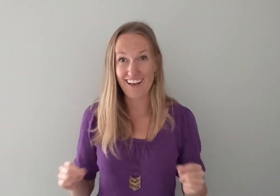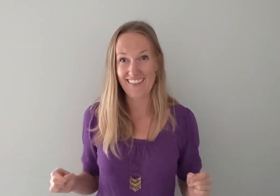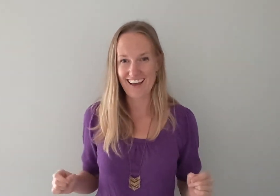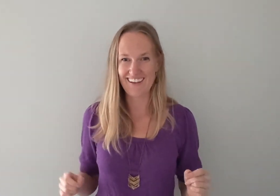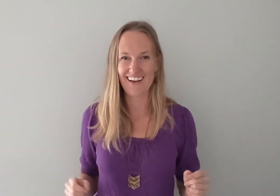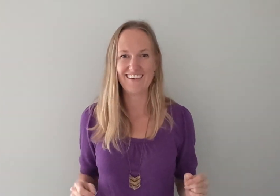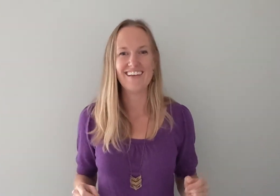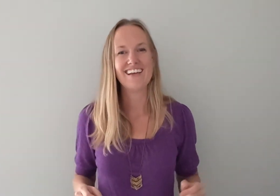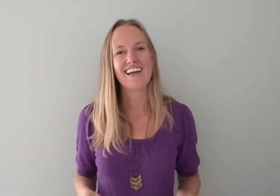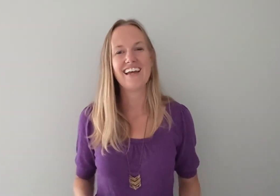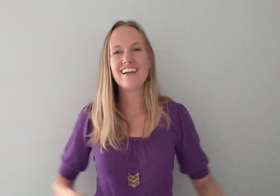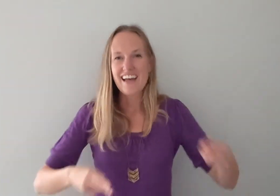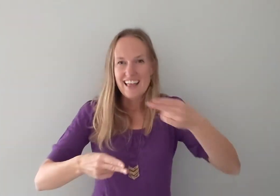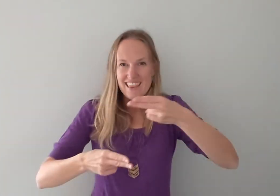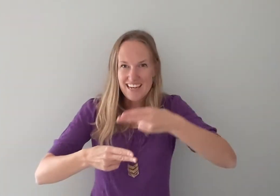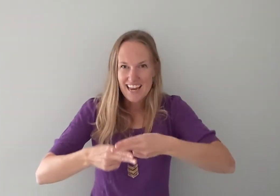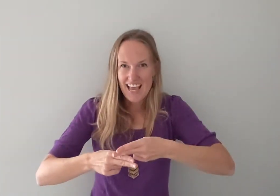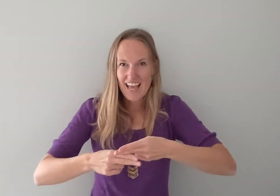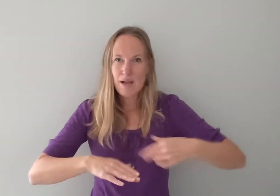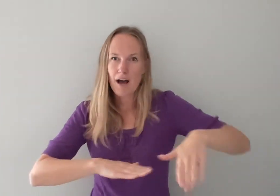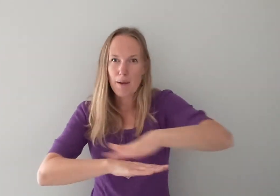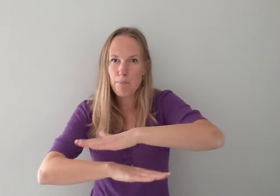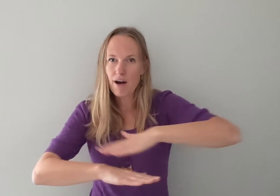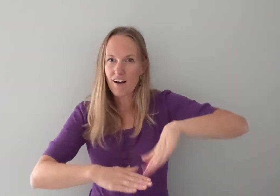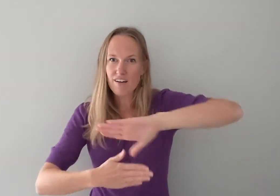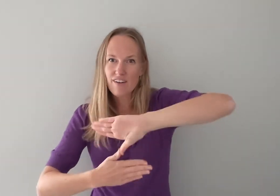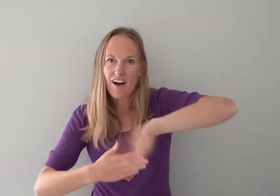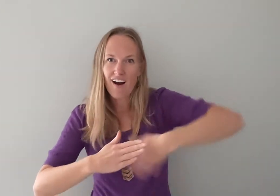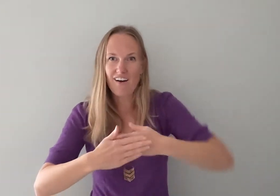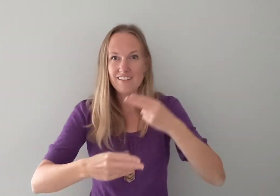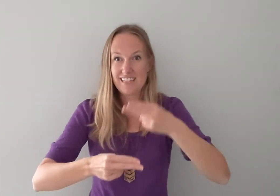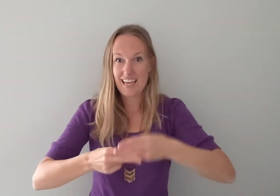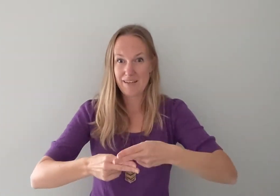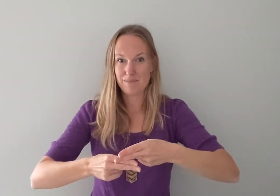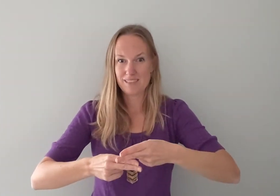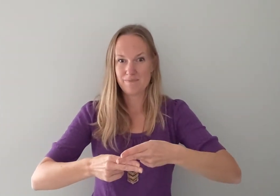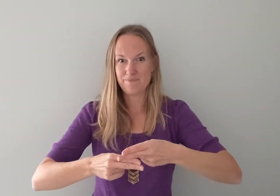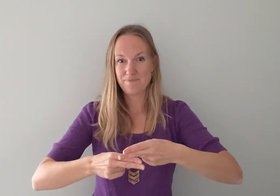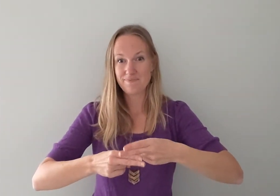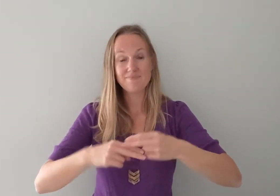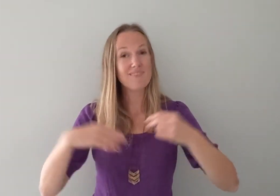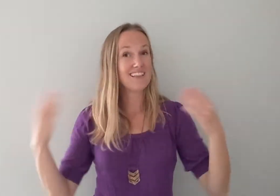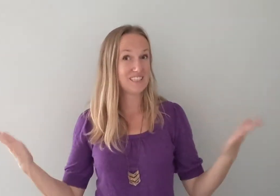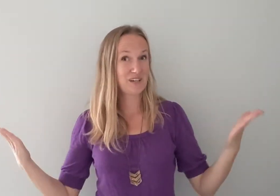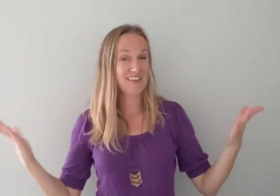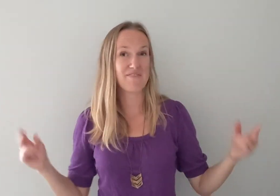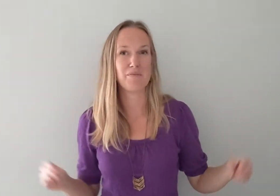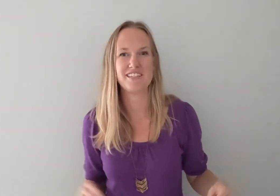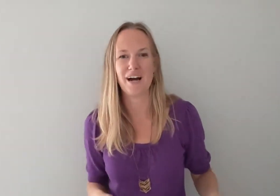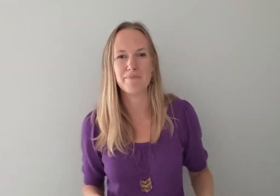that line. Okay? The name above all names. Let's try that from the top,